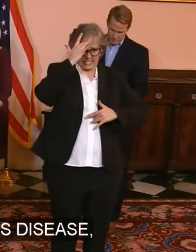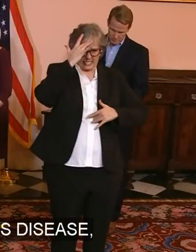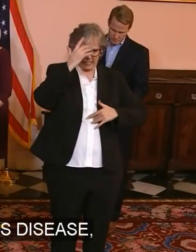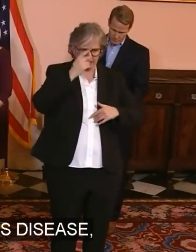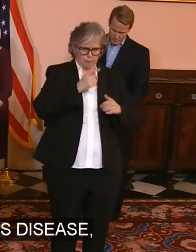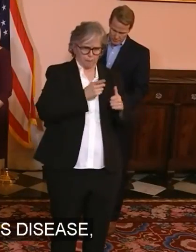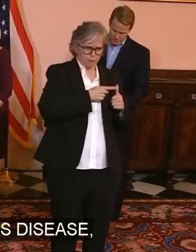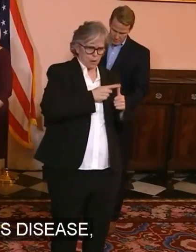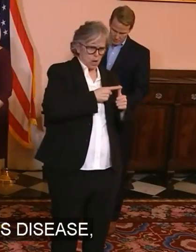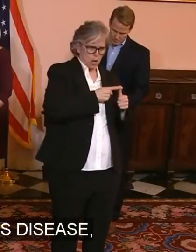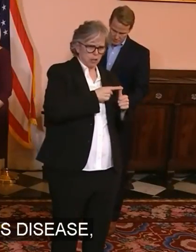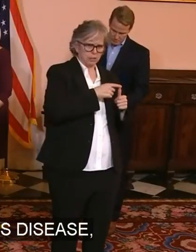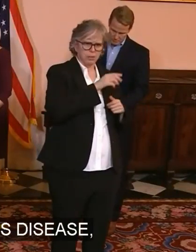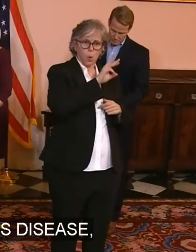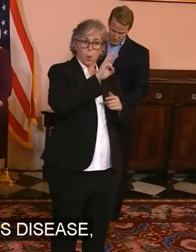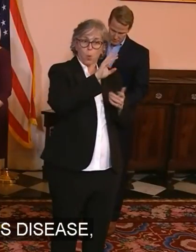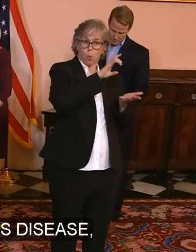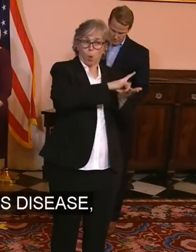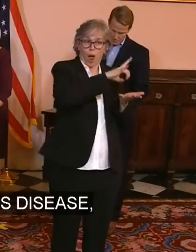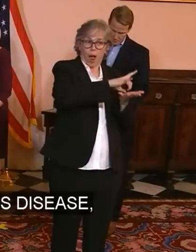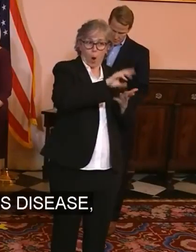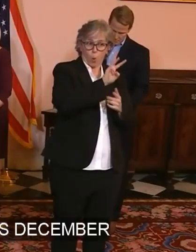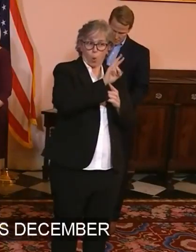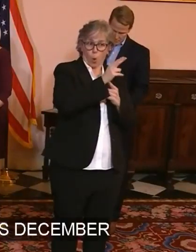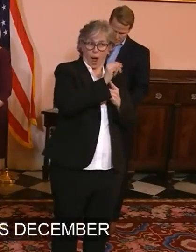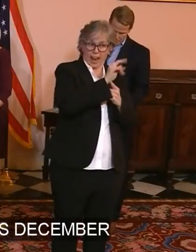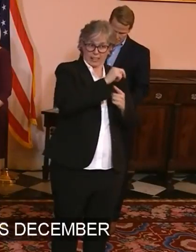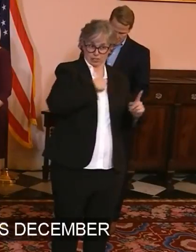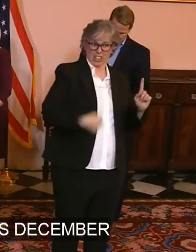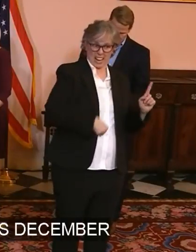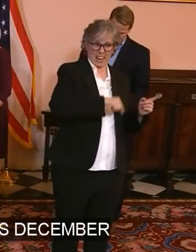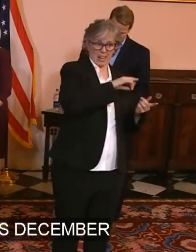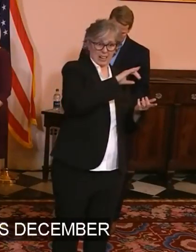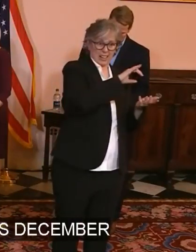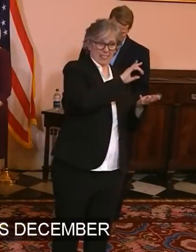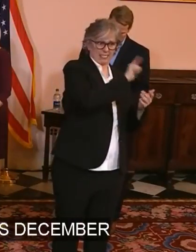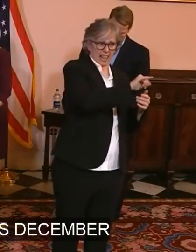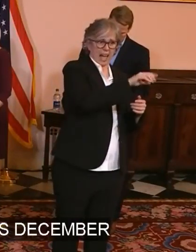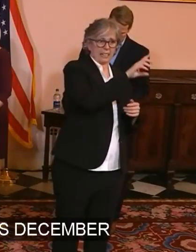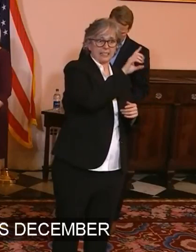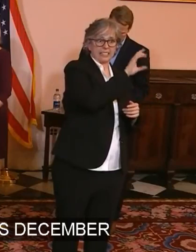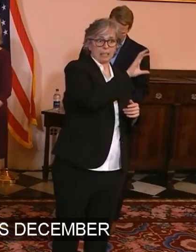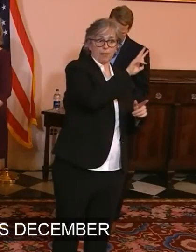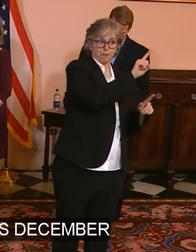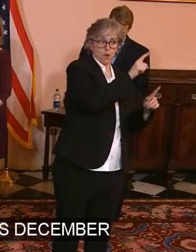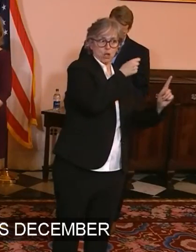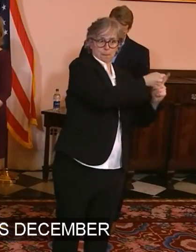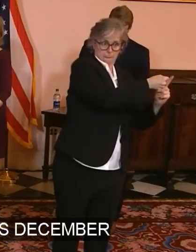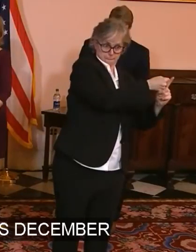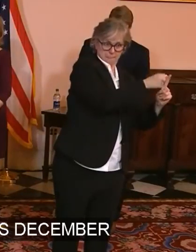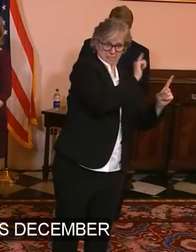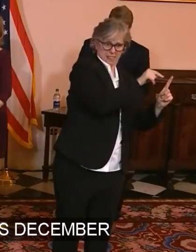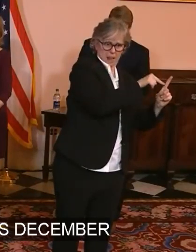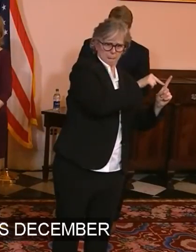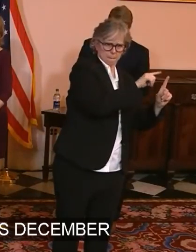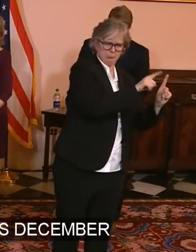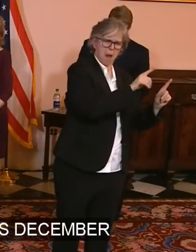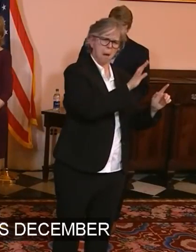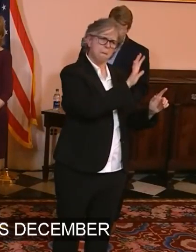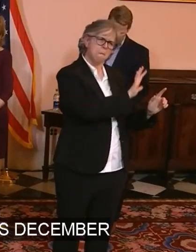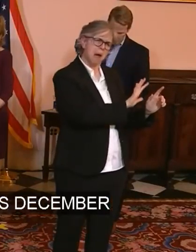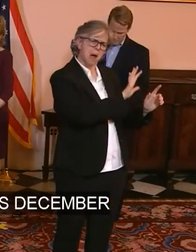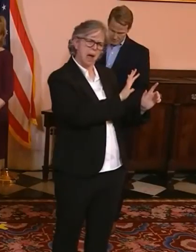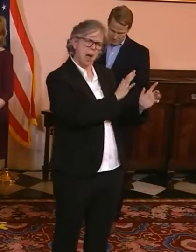to the general public, was December 31st. And I heard about it right around that time in the first week